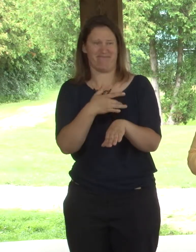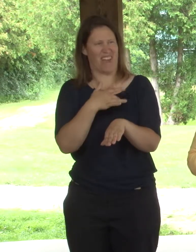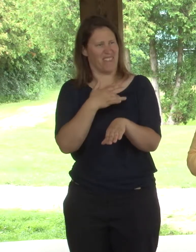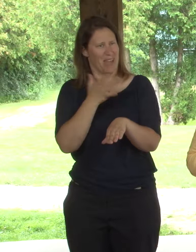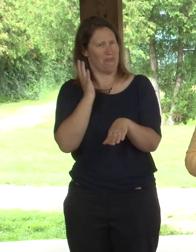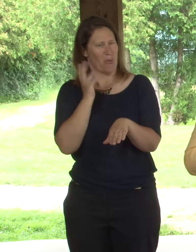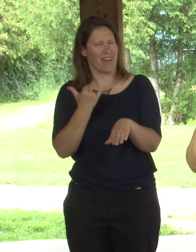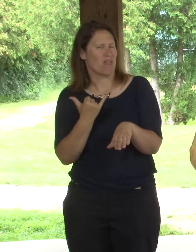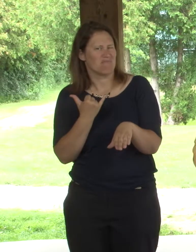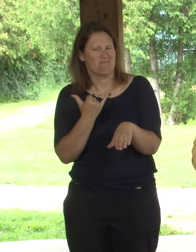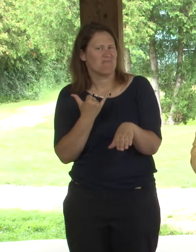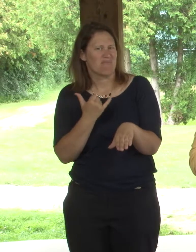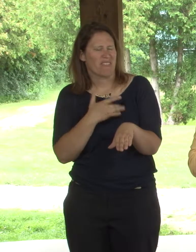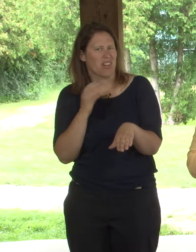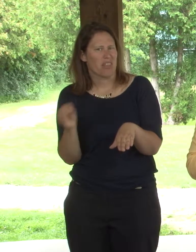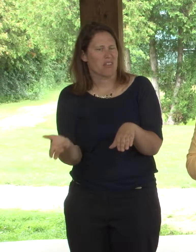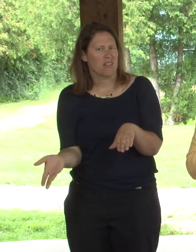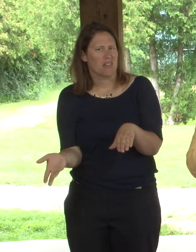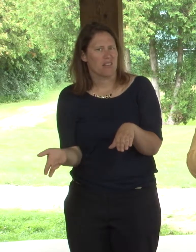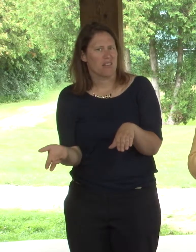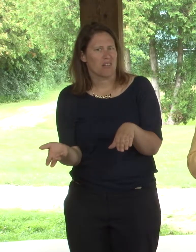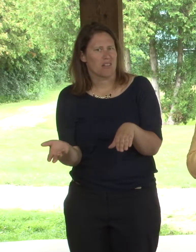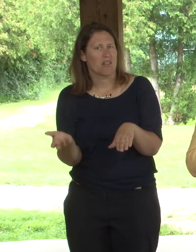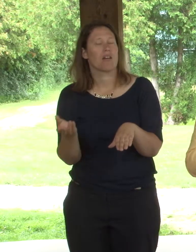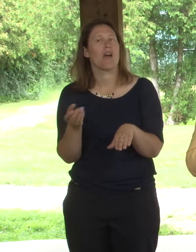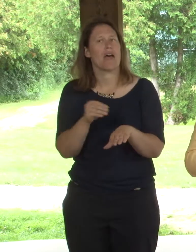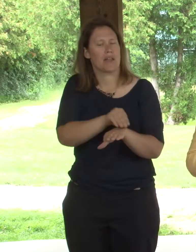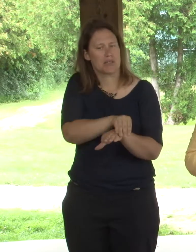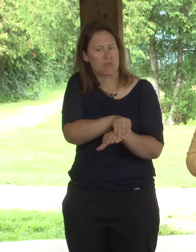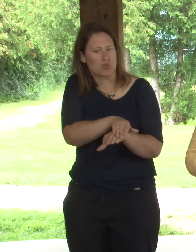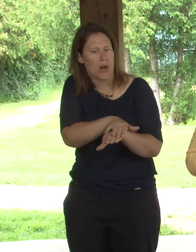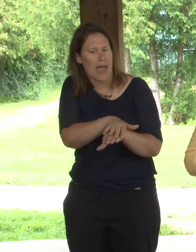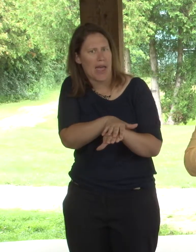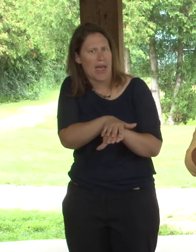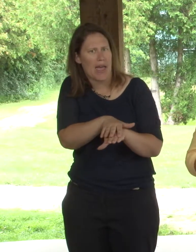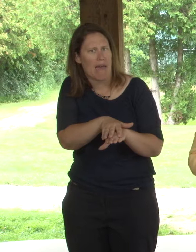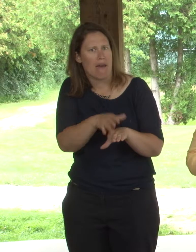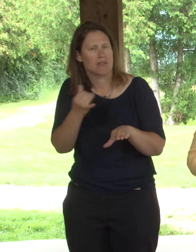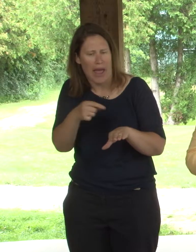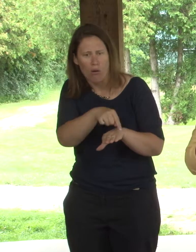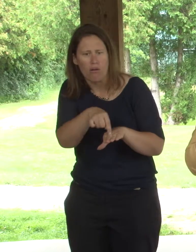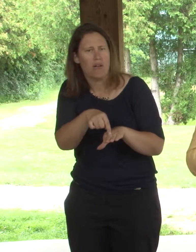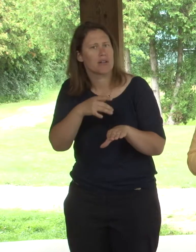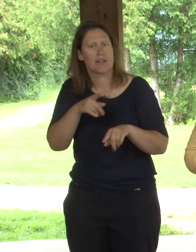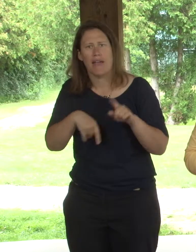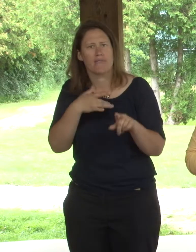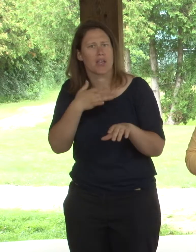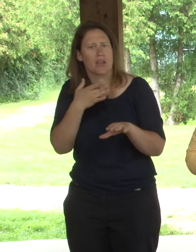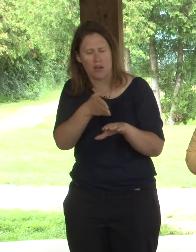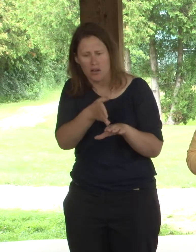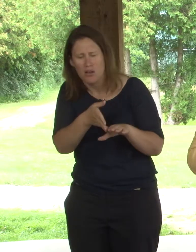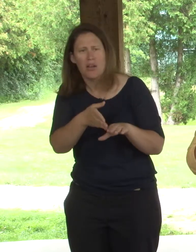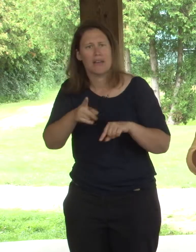that sensation. And especially if that sensation migrates and moves through the foot and gets worse, it becomes